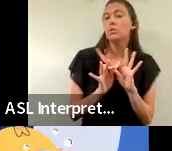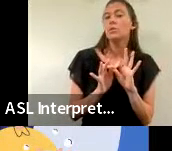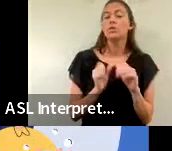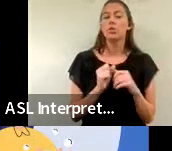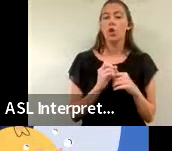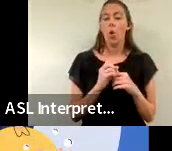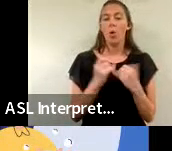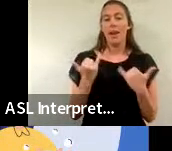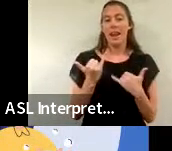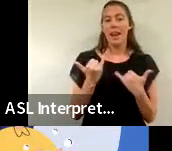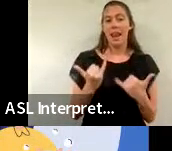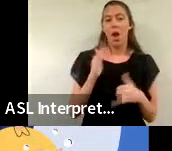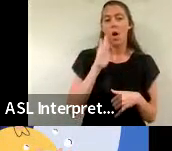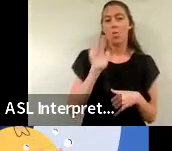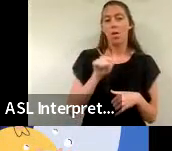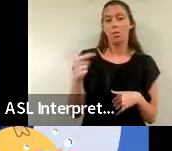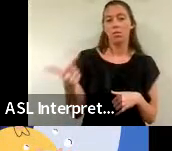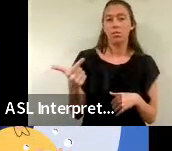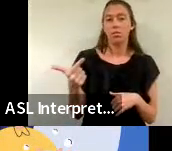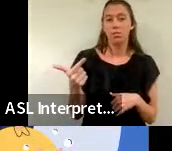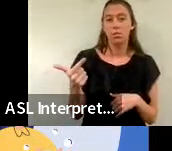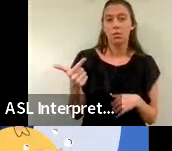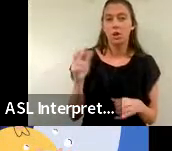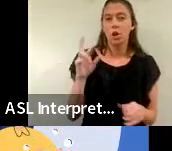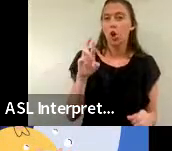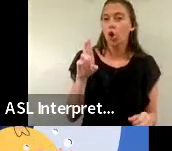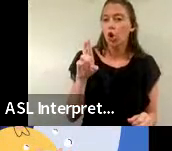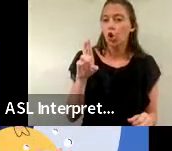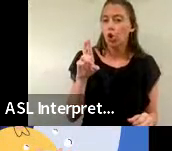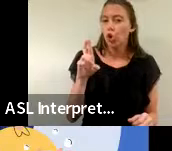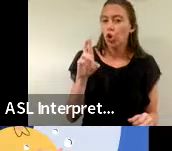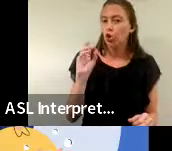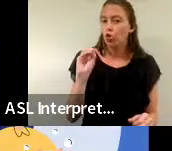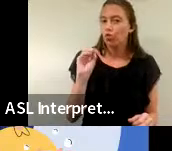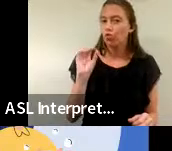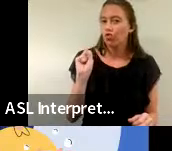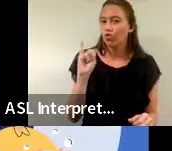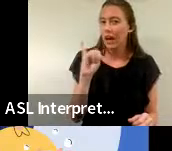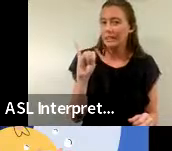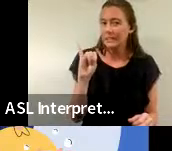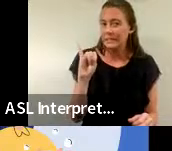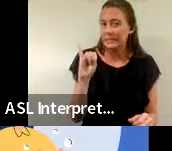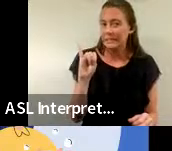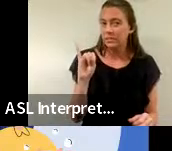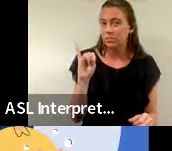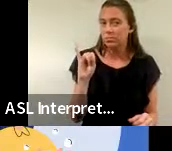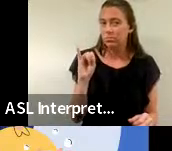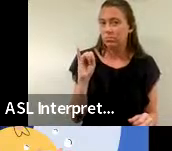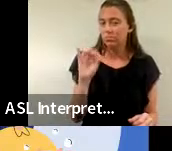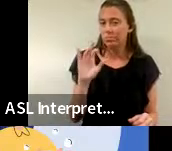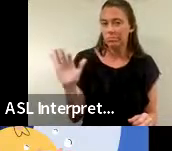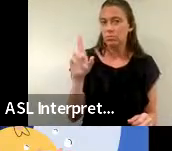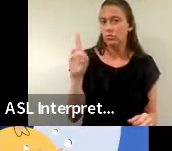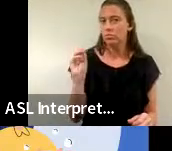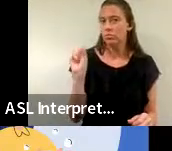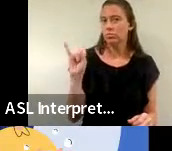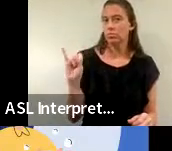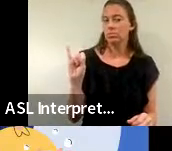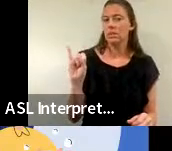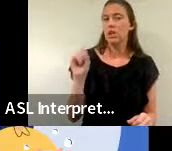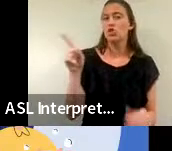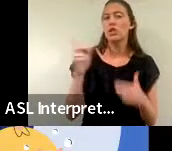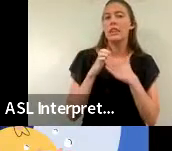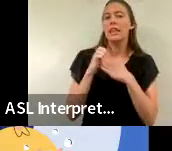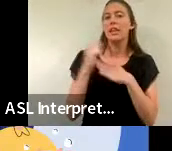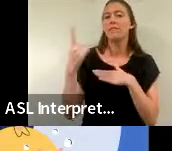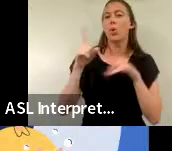to Vasi Kapila, who is heading up our testing team. And we're going to start with testing. We can skip that slide.